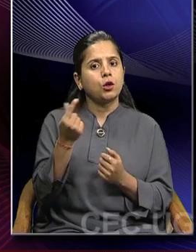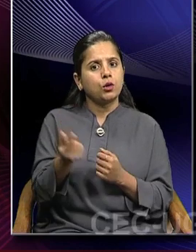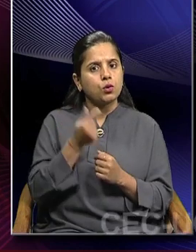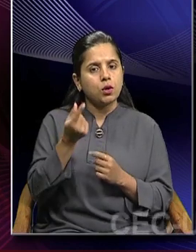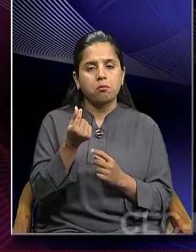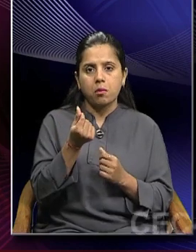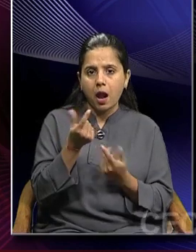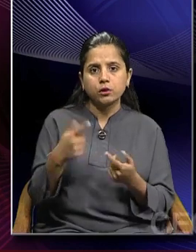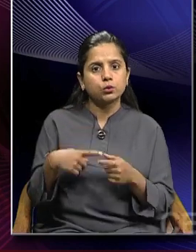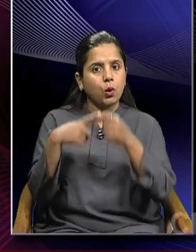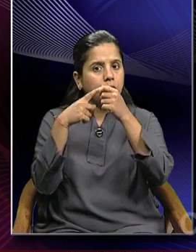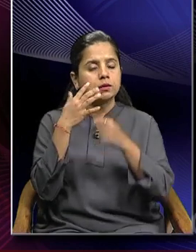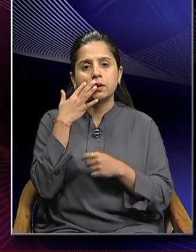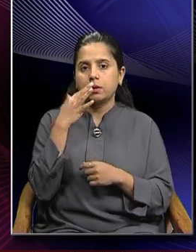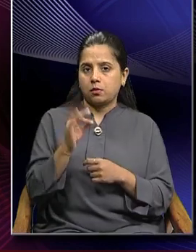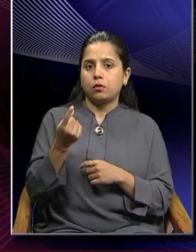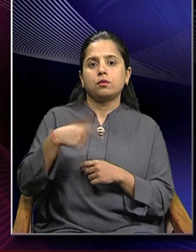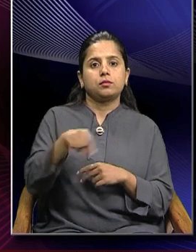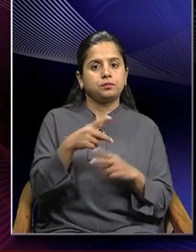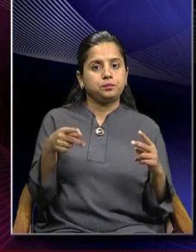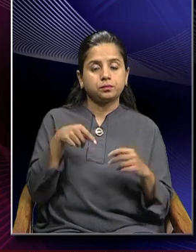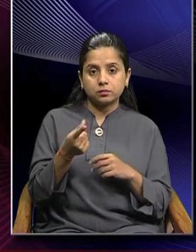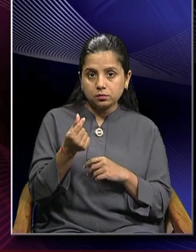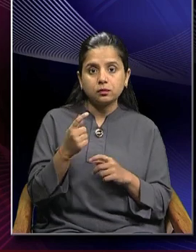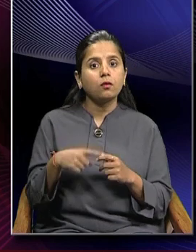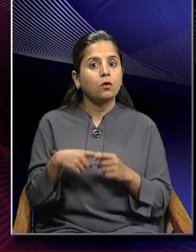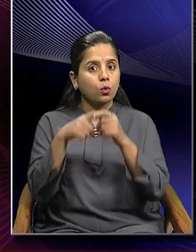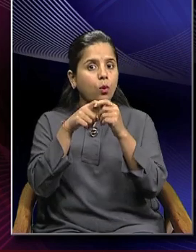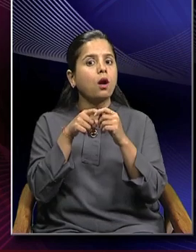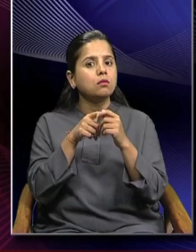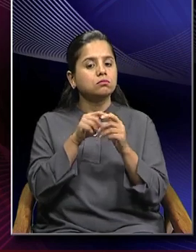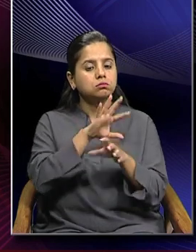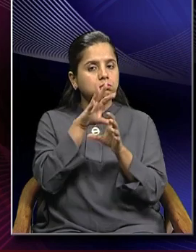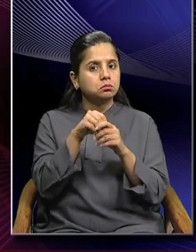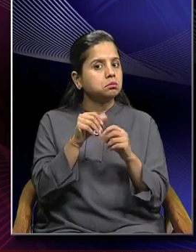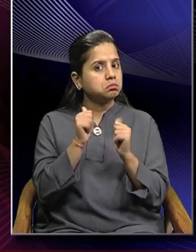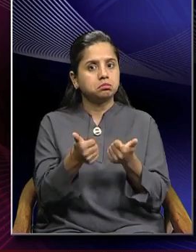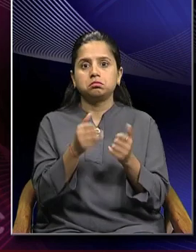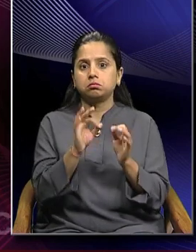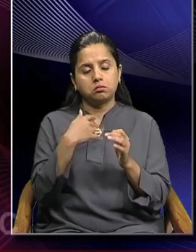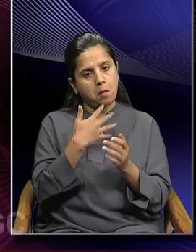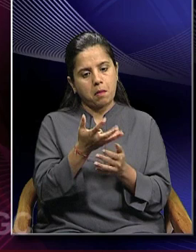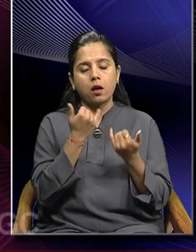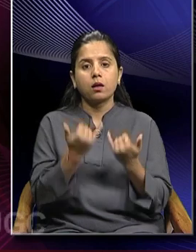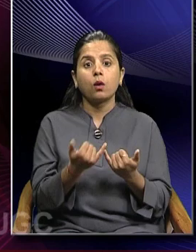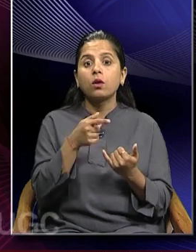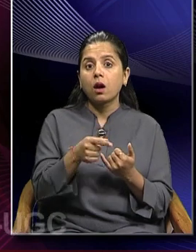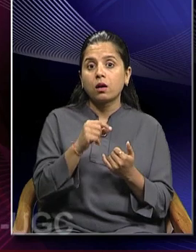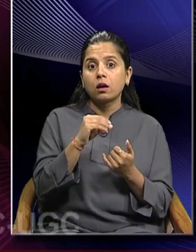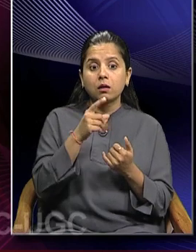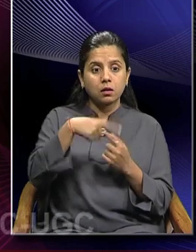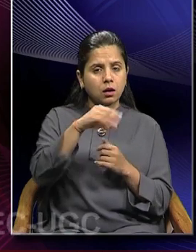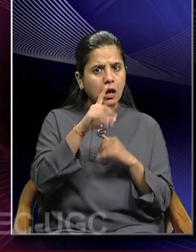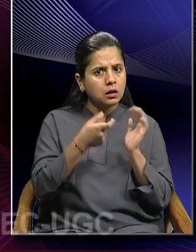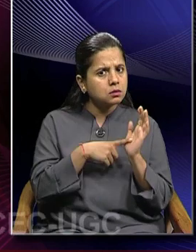price quality matrix only, that price quality combination is okay, so I am buying this product. Now the customers go beyond